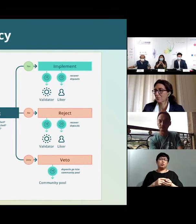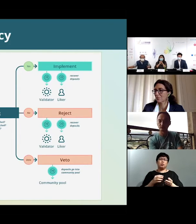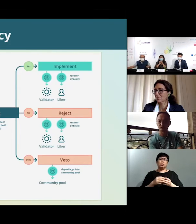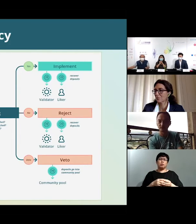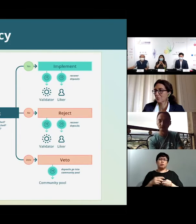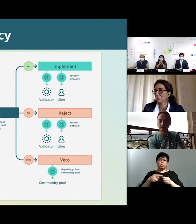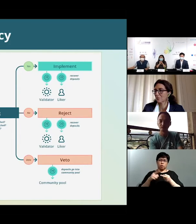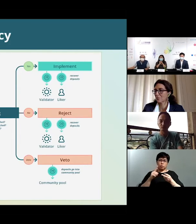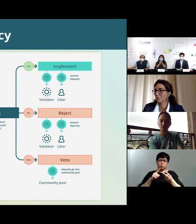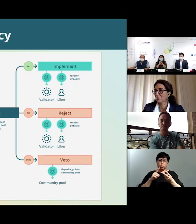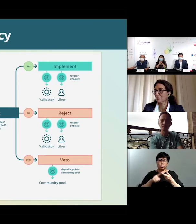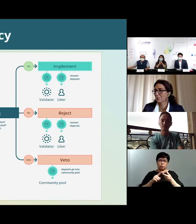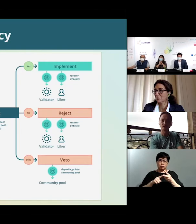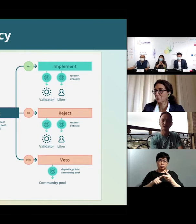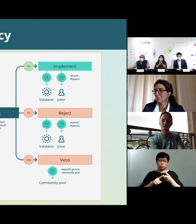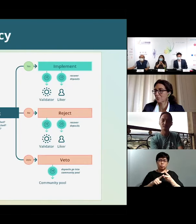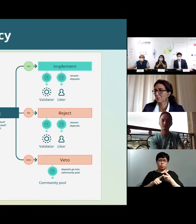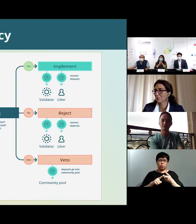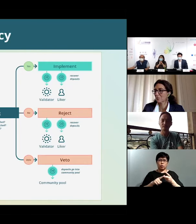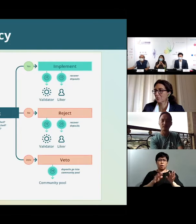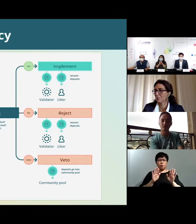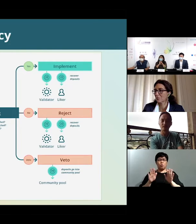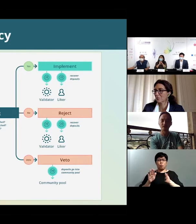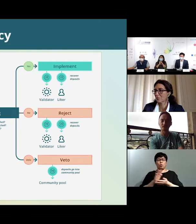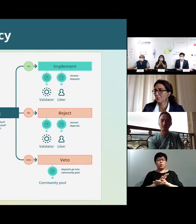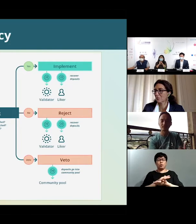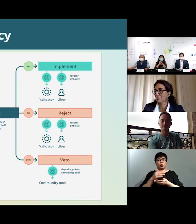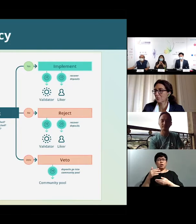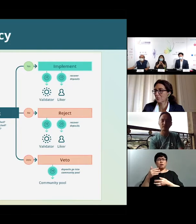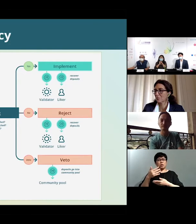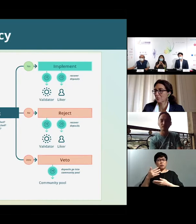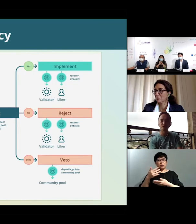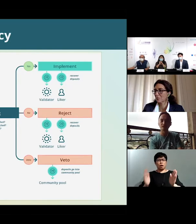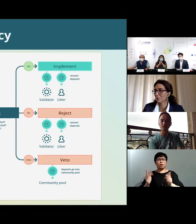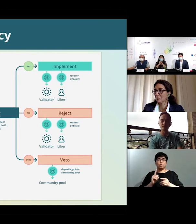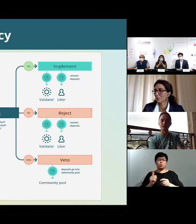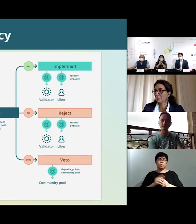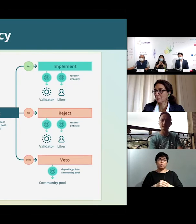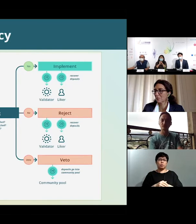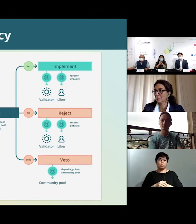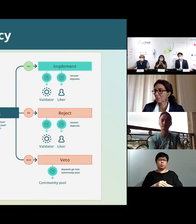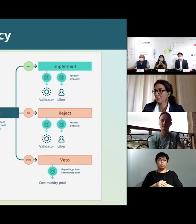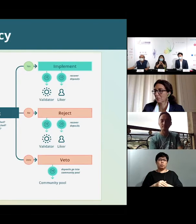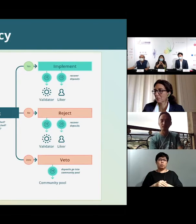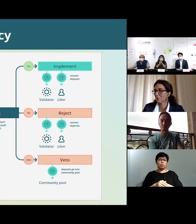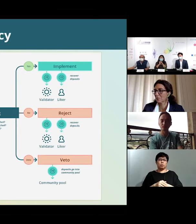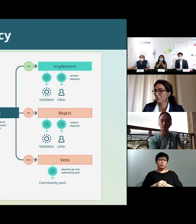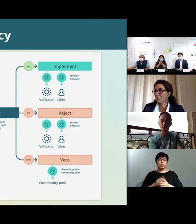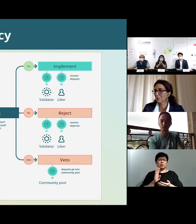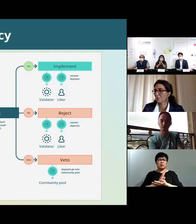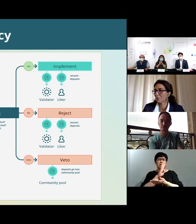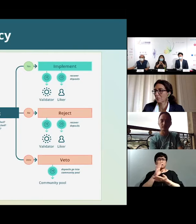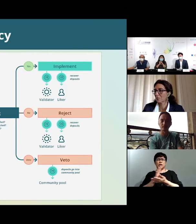terms of service, which means it's not like every 4 years there will be an election and people